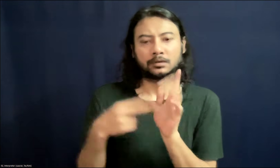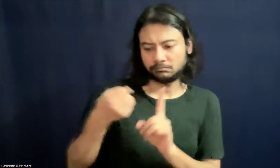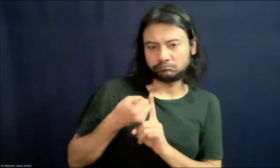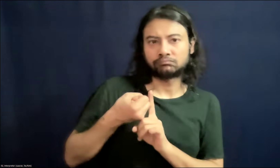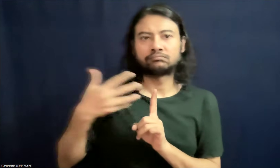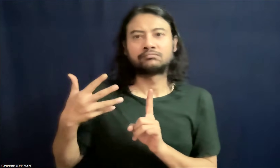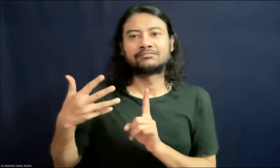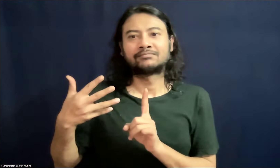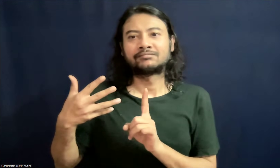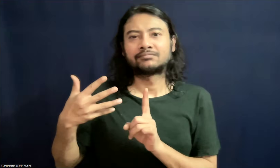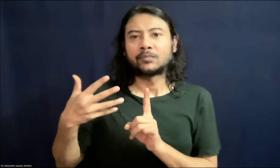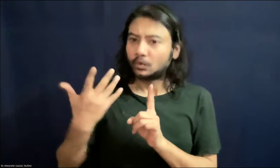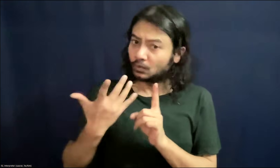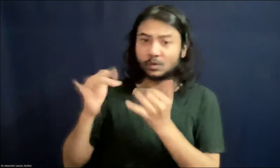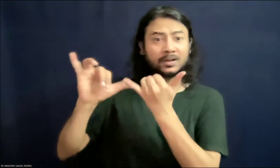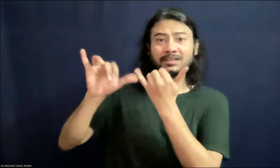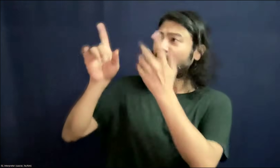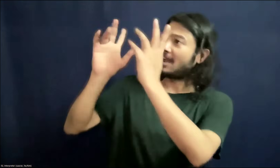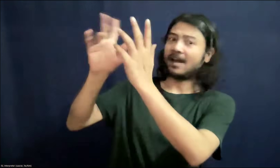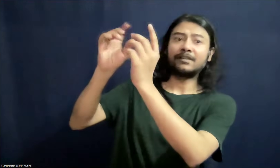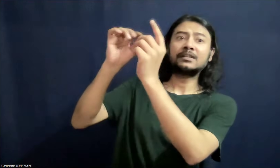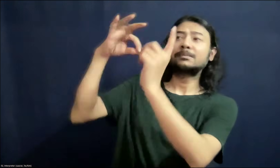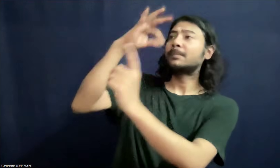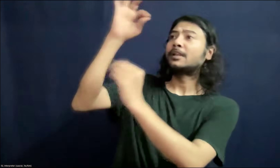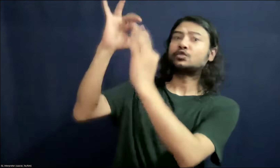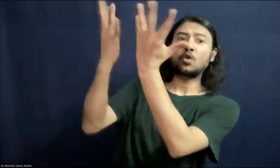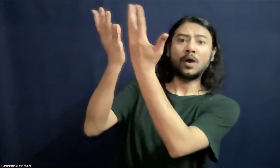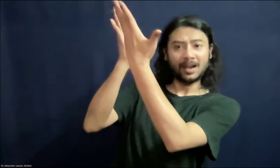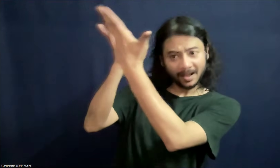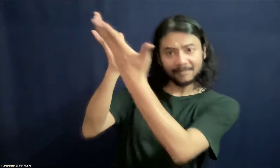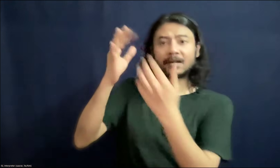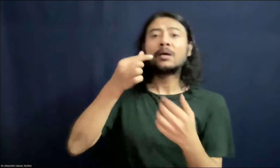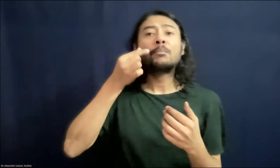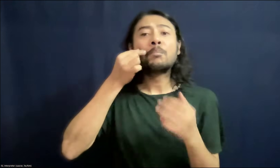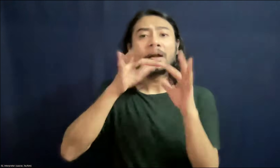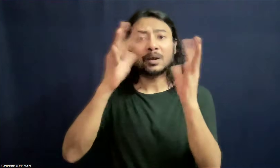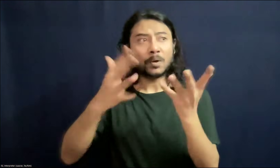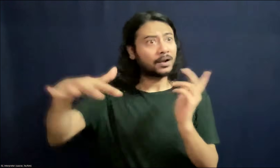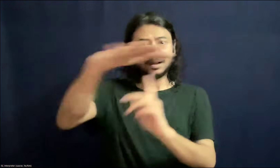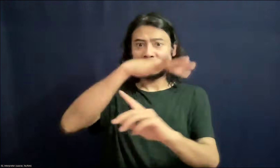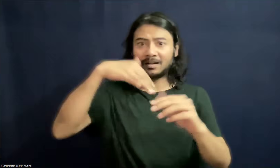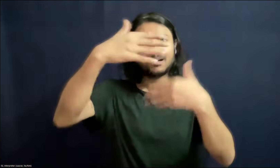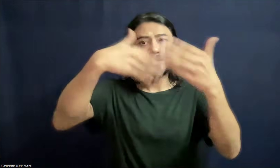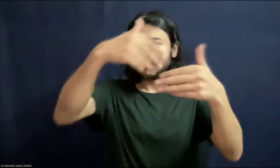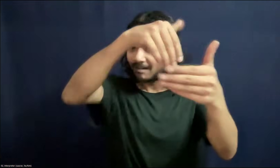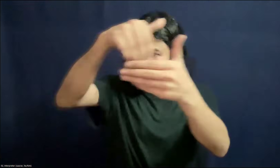world. Krishna is also present in material world within our heart as Paramatma.